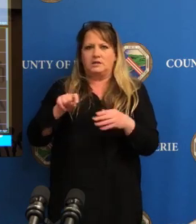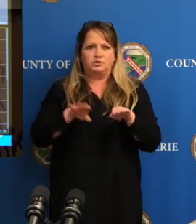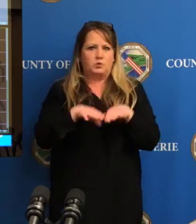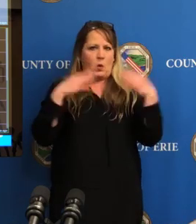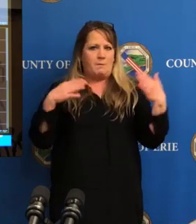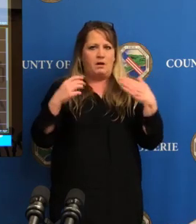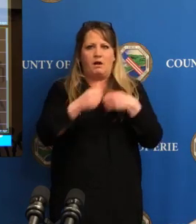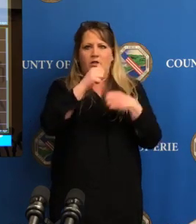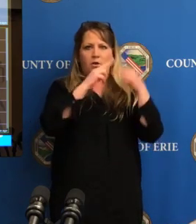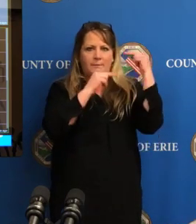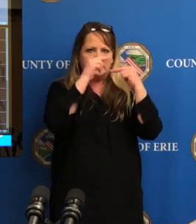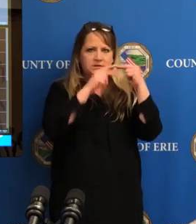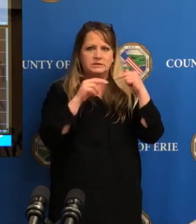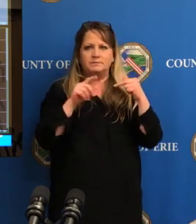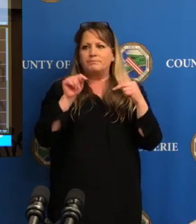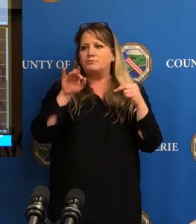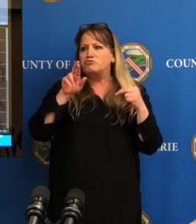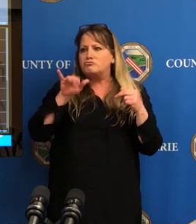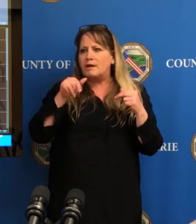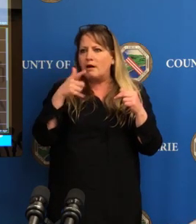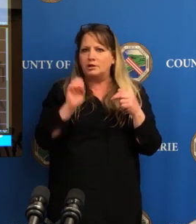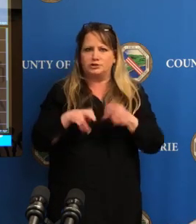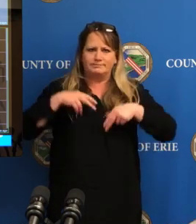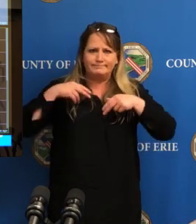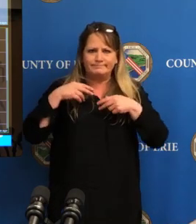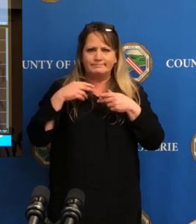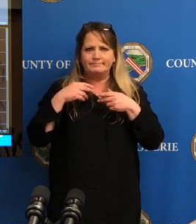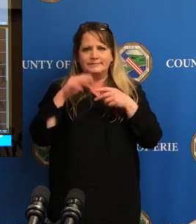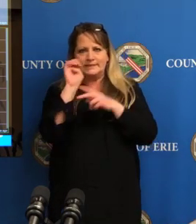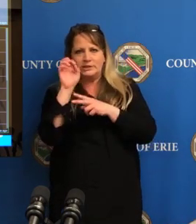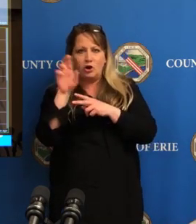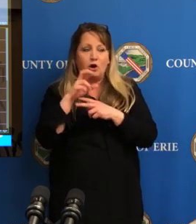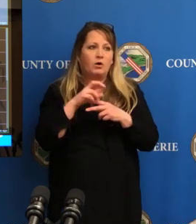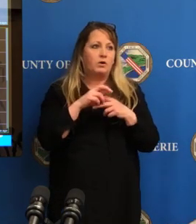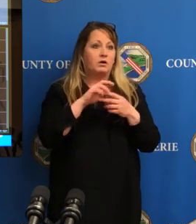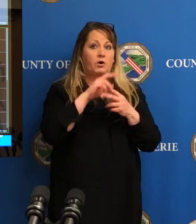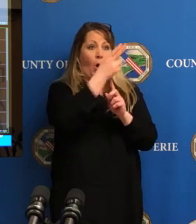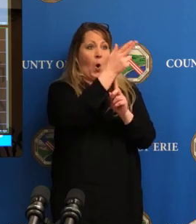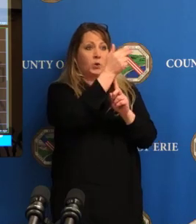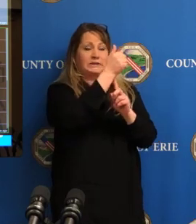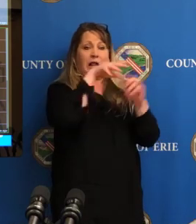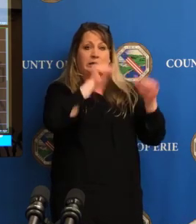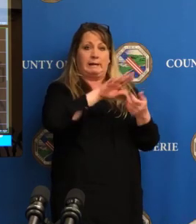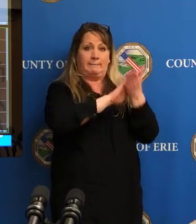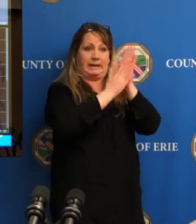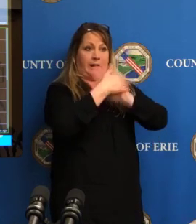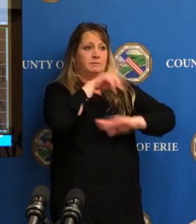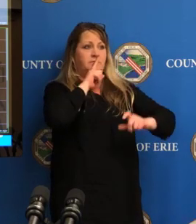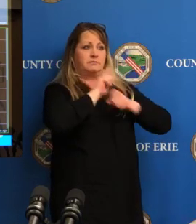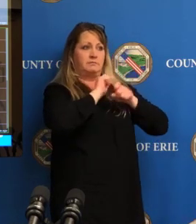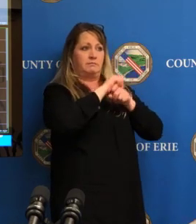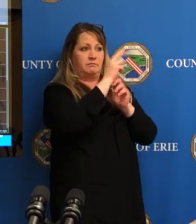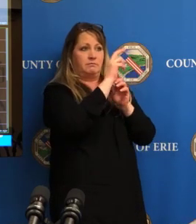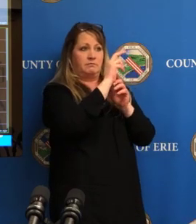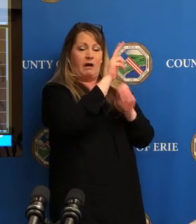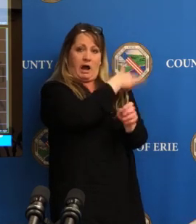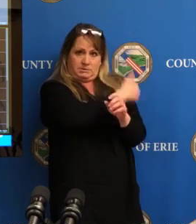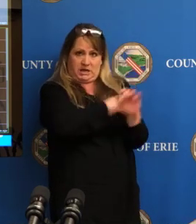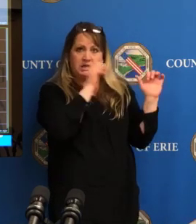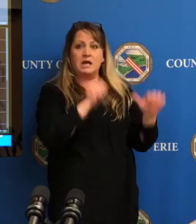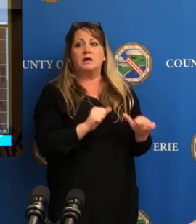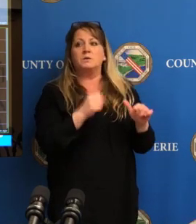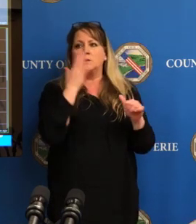other facilities, a triage facility, or turn hotels into actual hospitals. We know